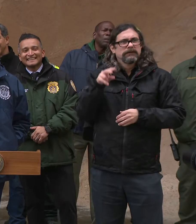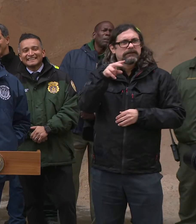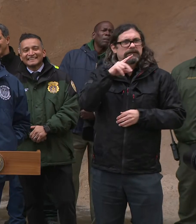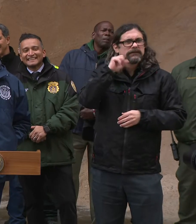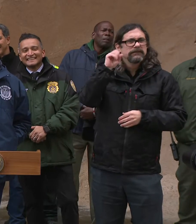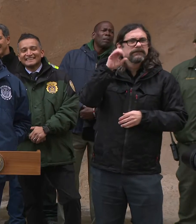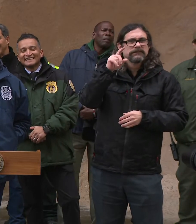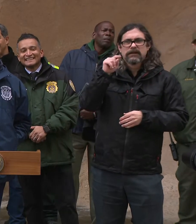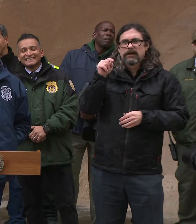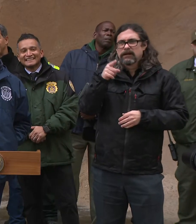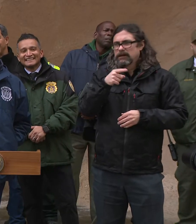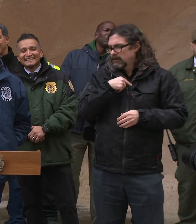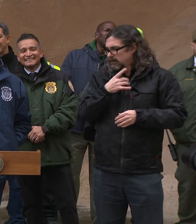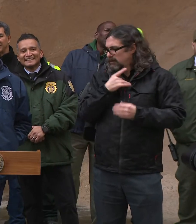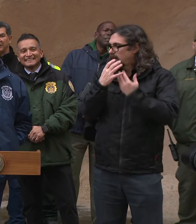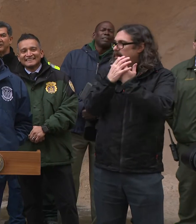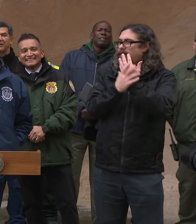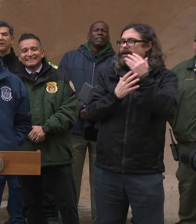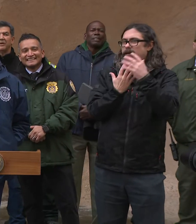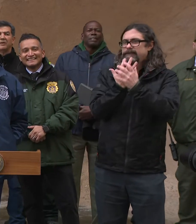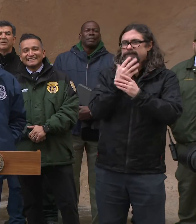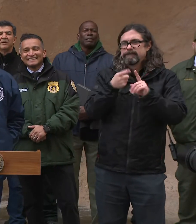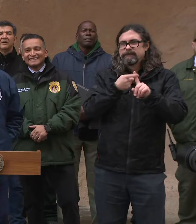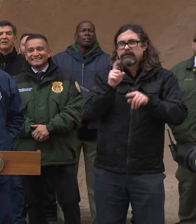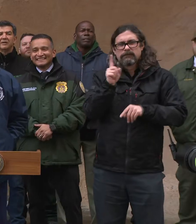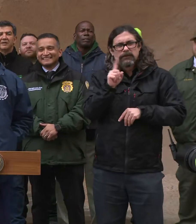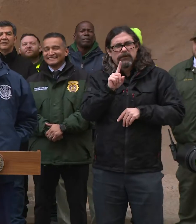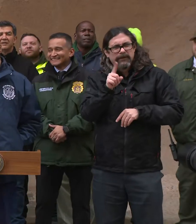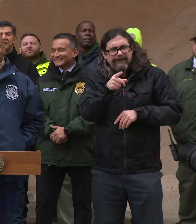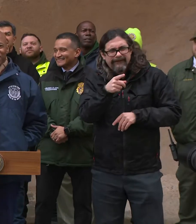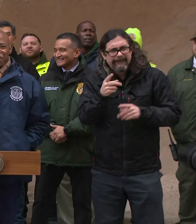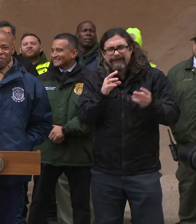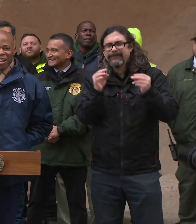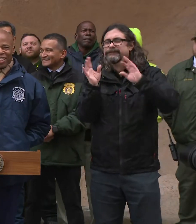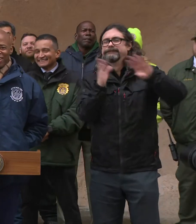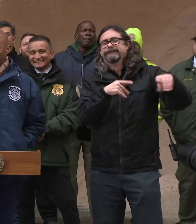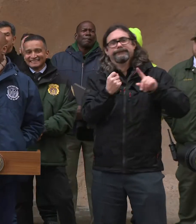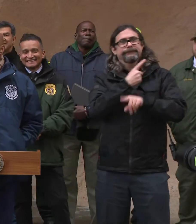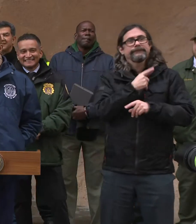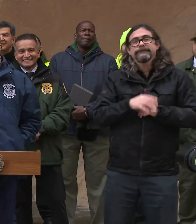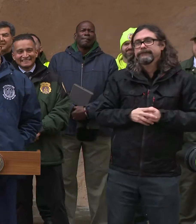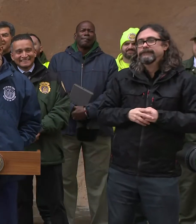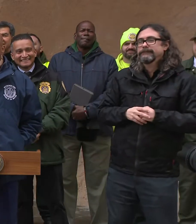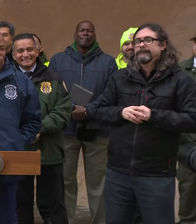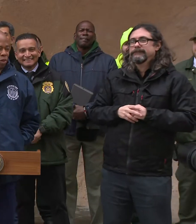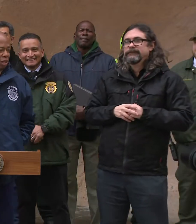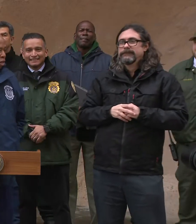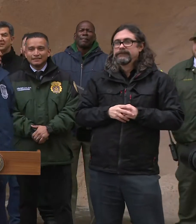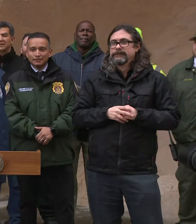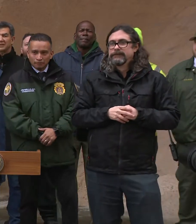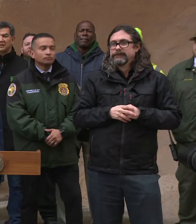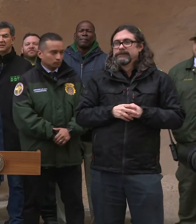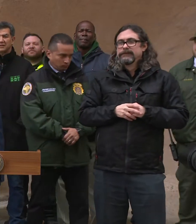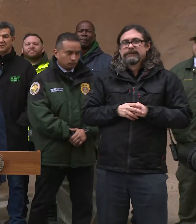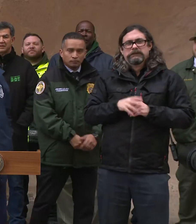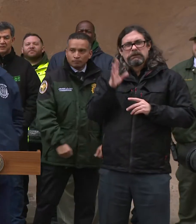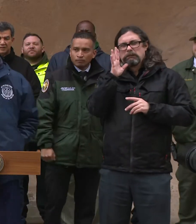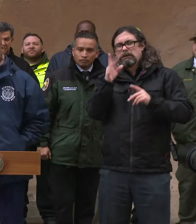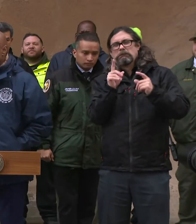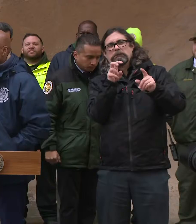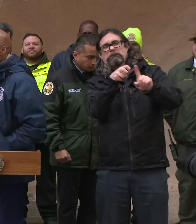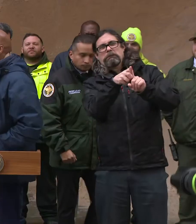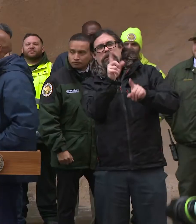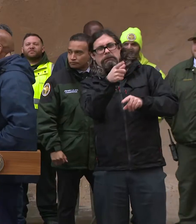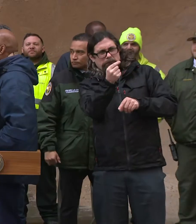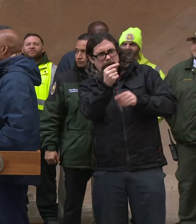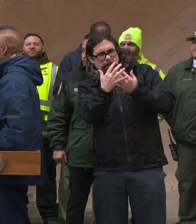battery heated gloves. Okay, I got to catch you later to find out. Okay, we're gonna excuse the